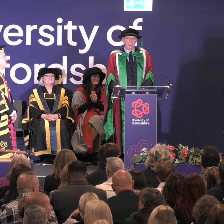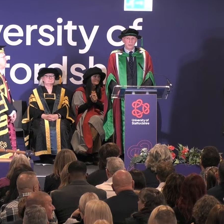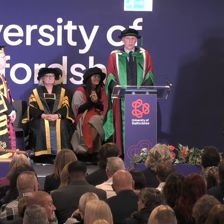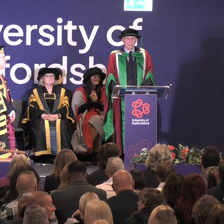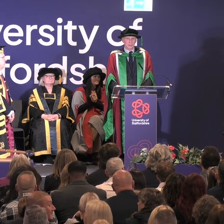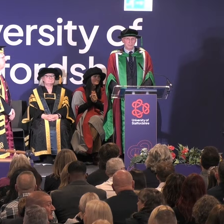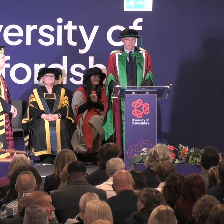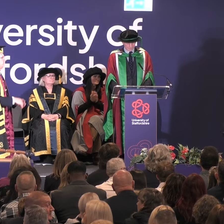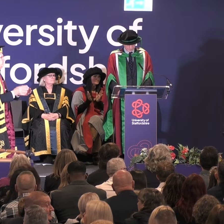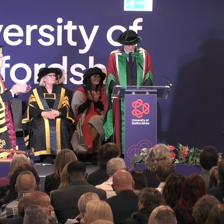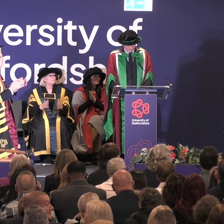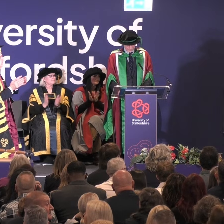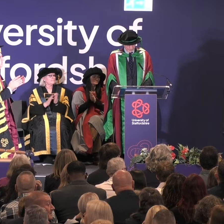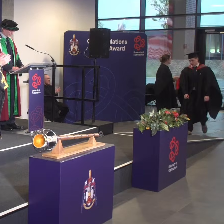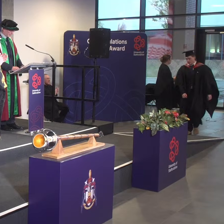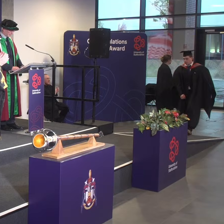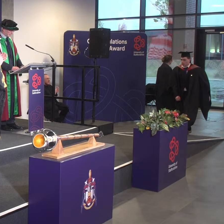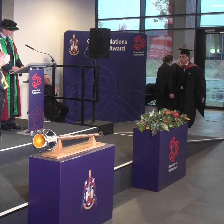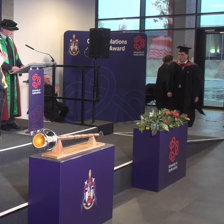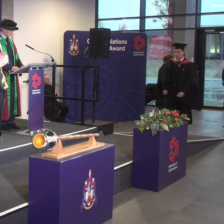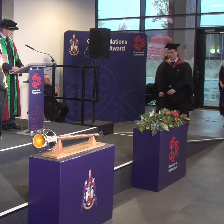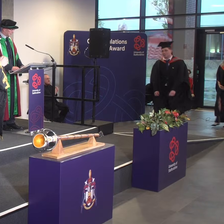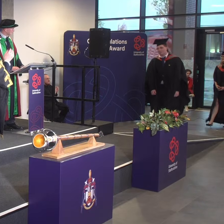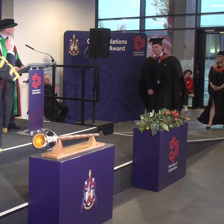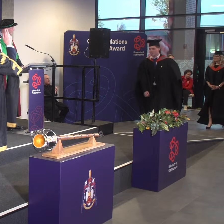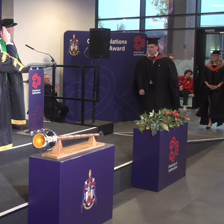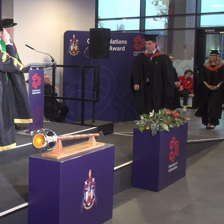Joshua Thompson.